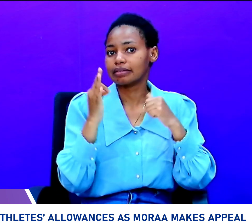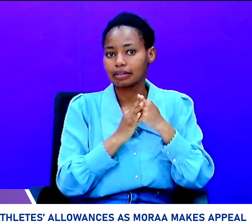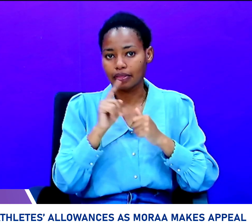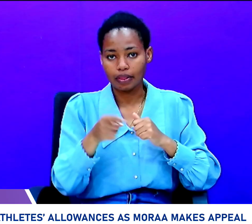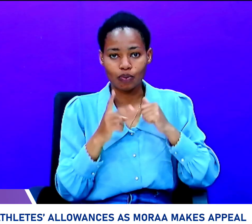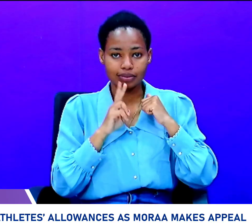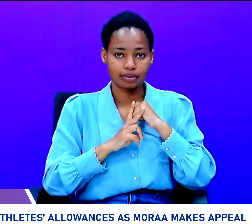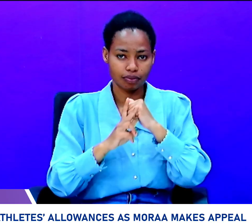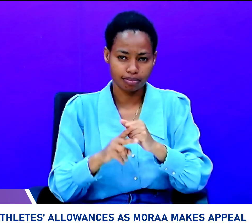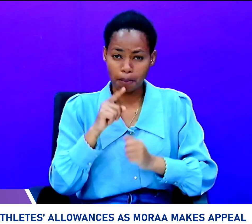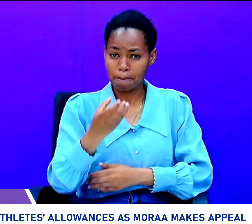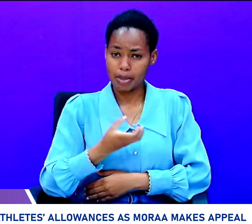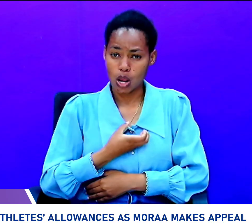that's 38,700.